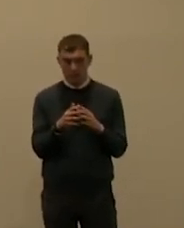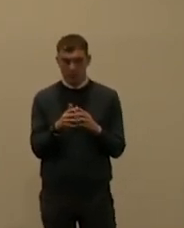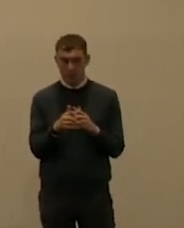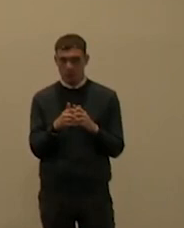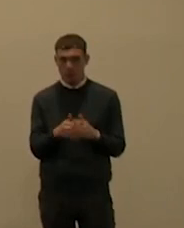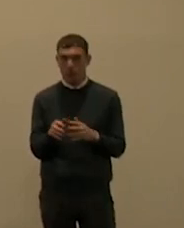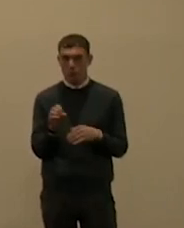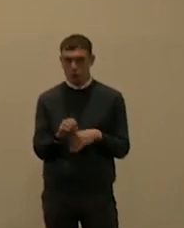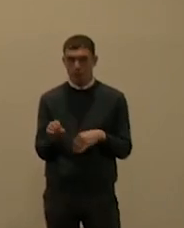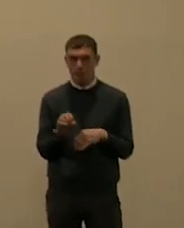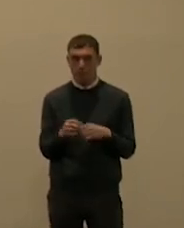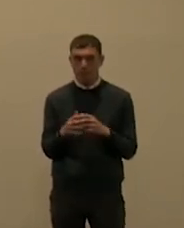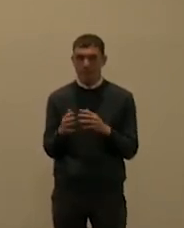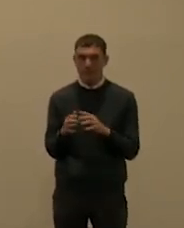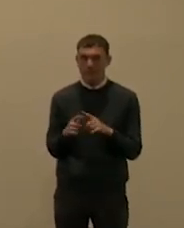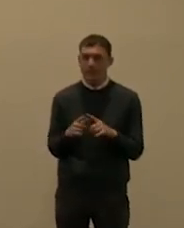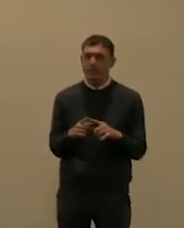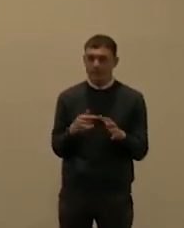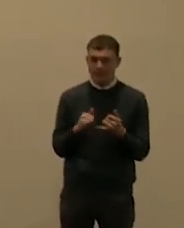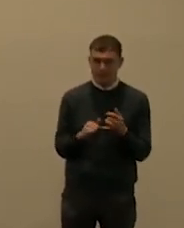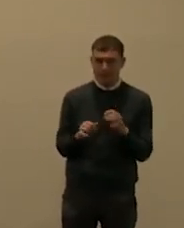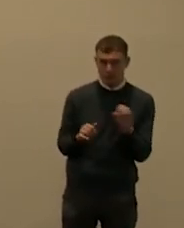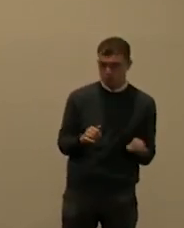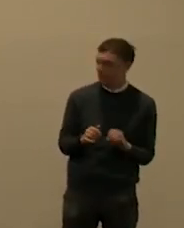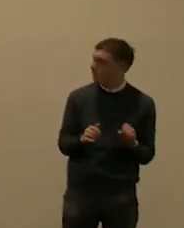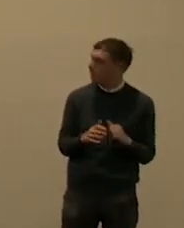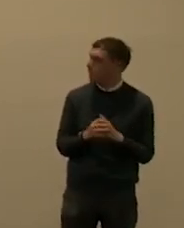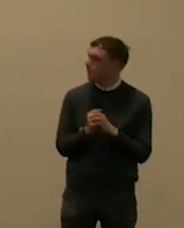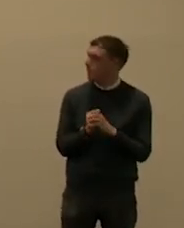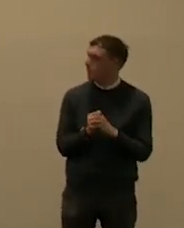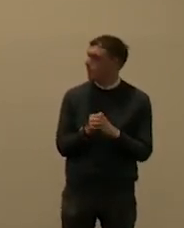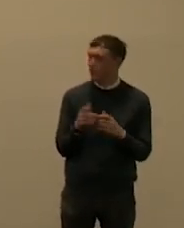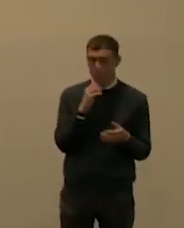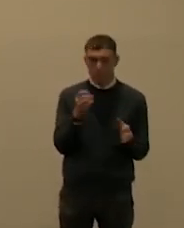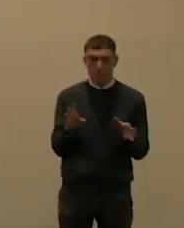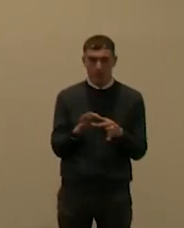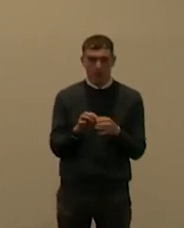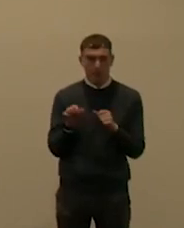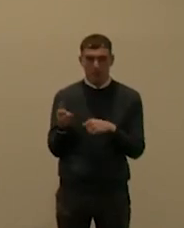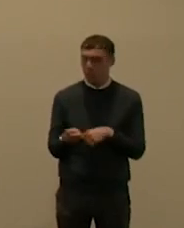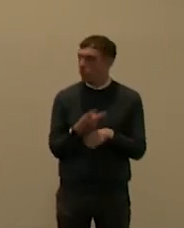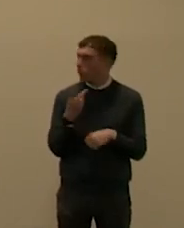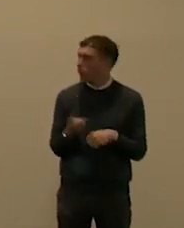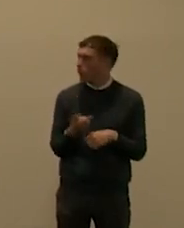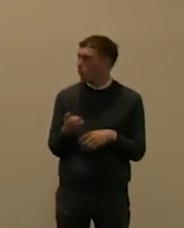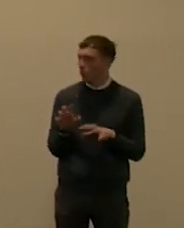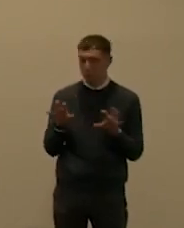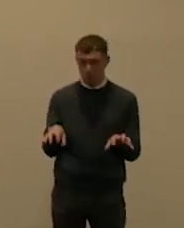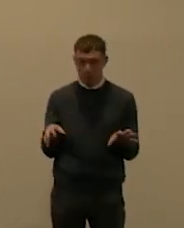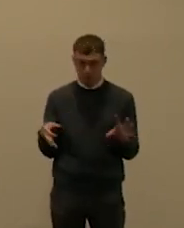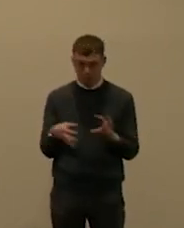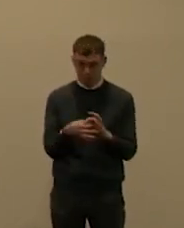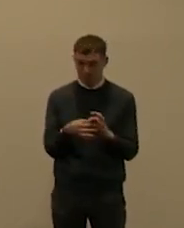WAN. The reason for that is we have a lower latency when we connect both branch offices